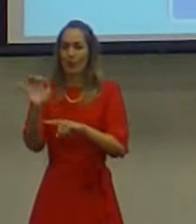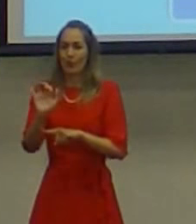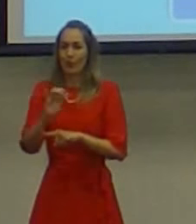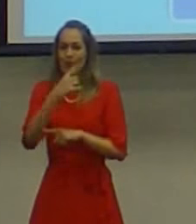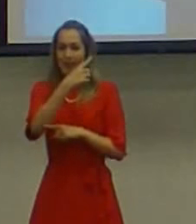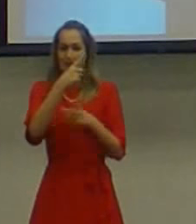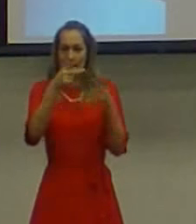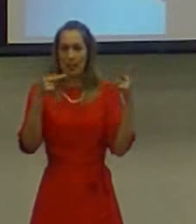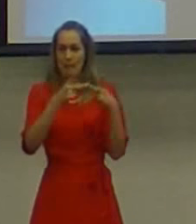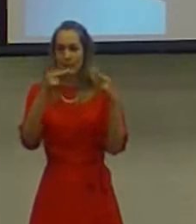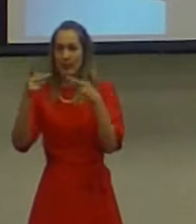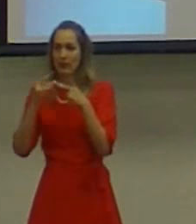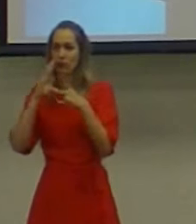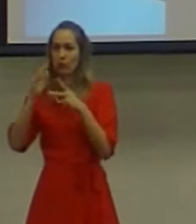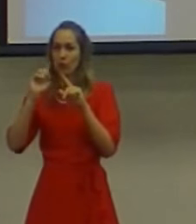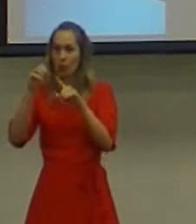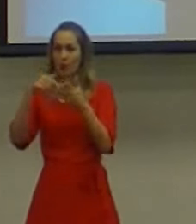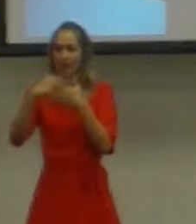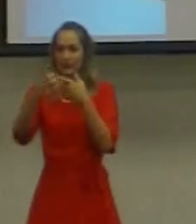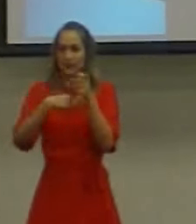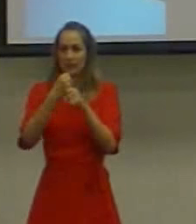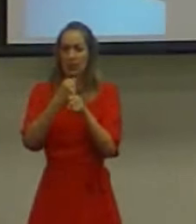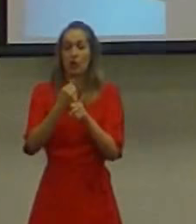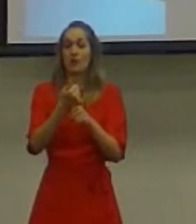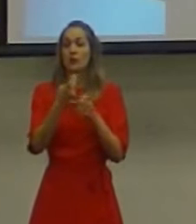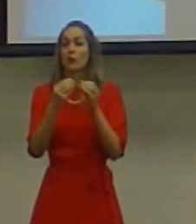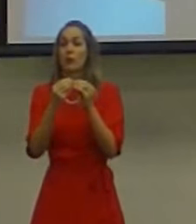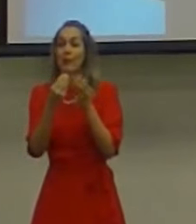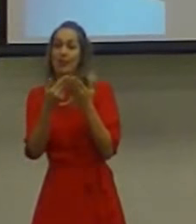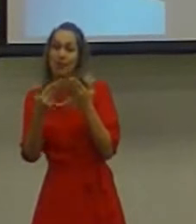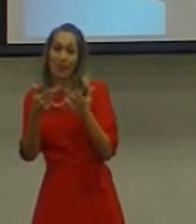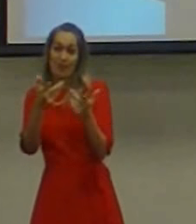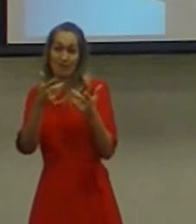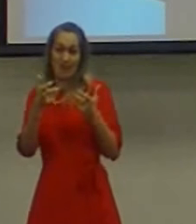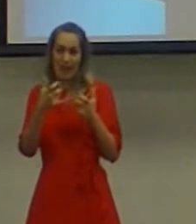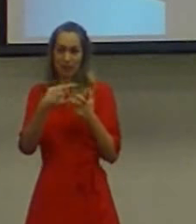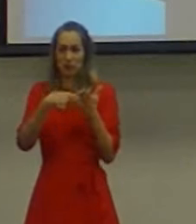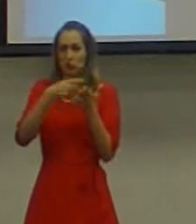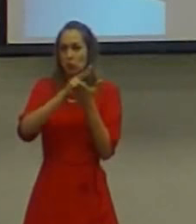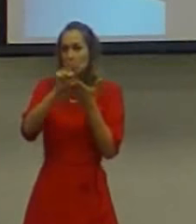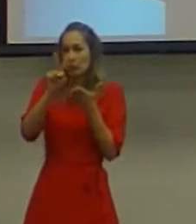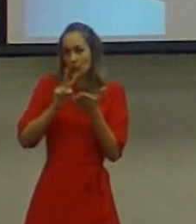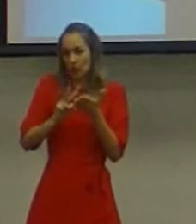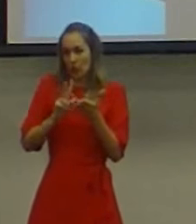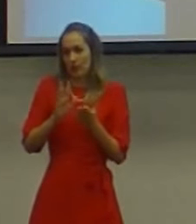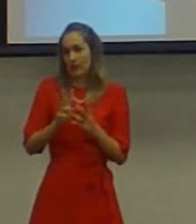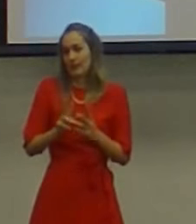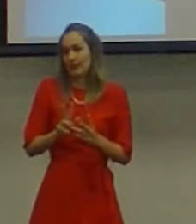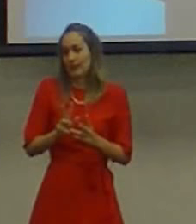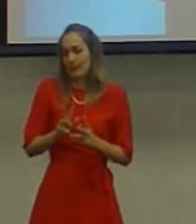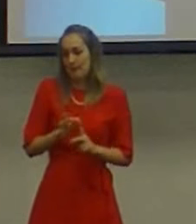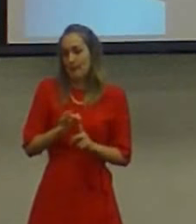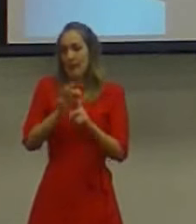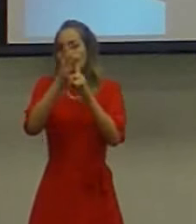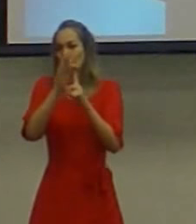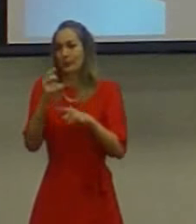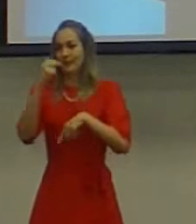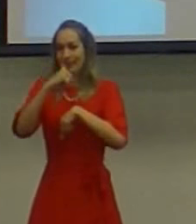we're going this year. And a couple more things real fast. This was about 2 weeks ago, a very special time for me. This is